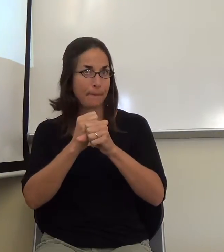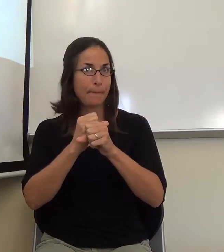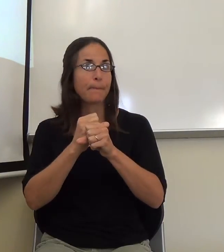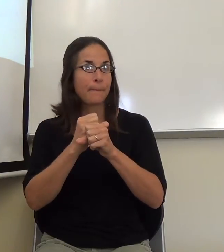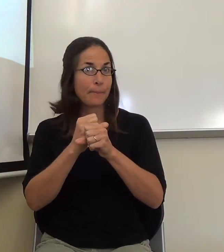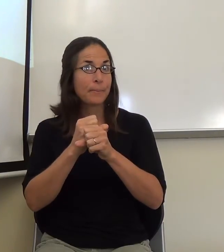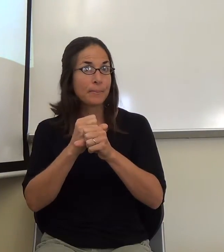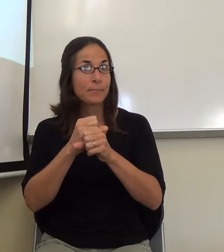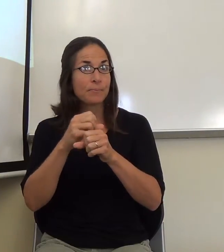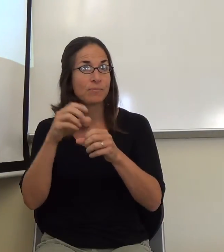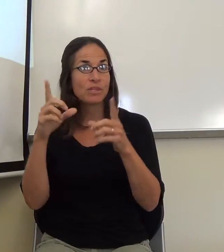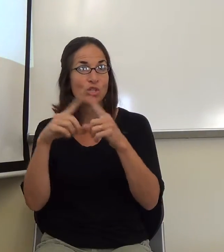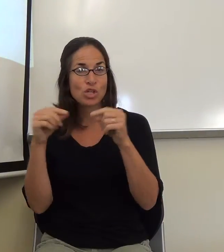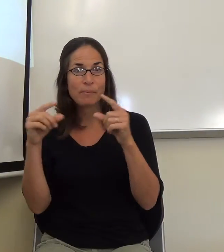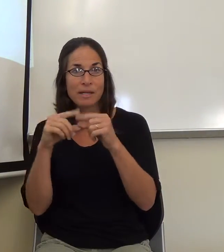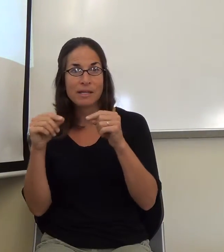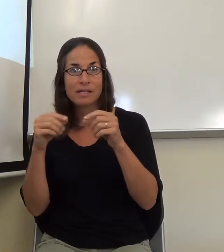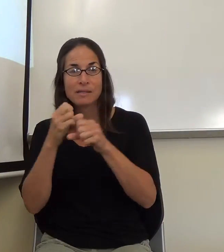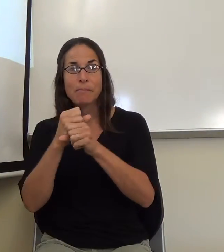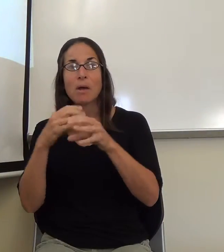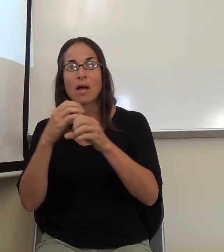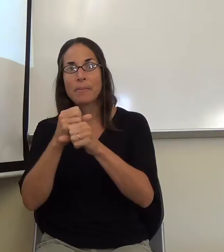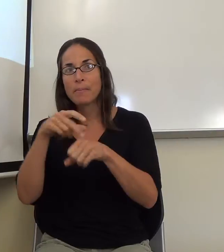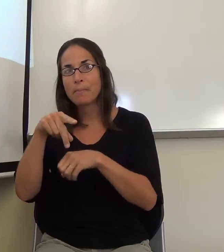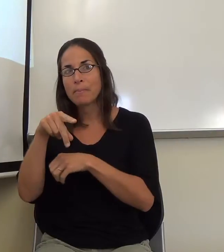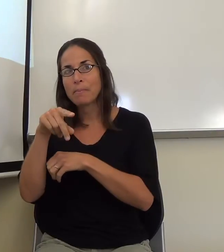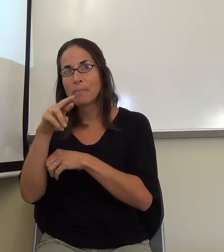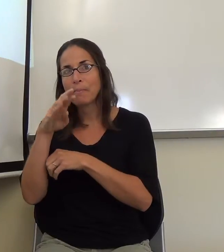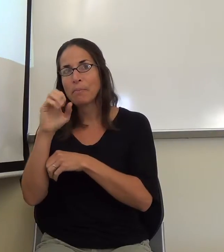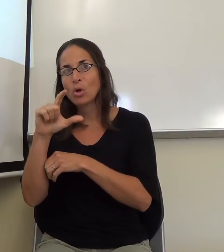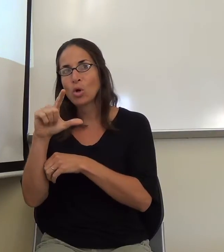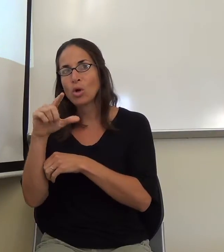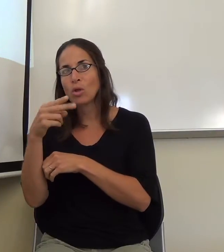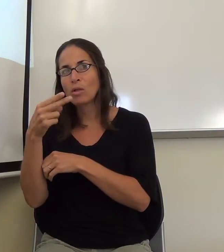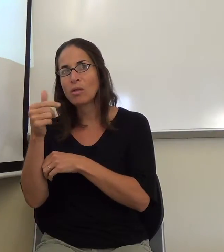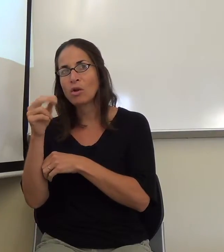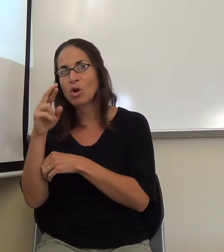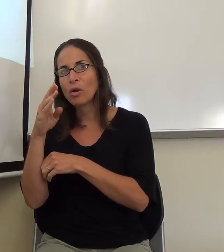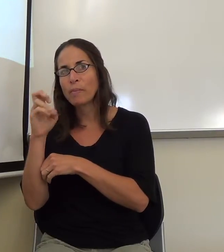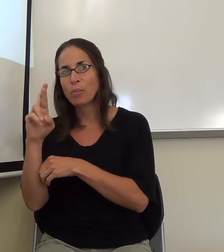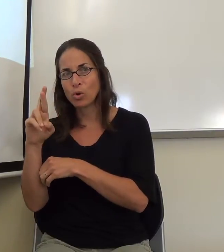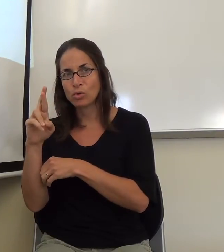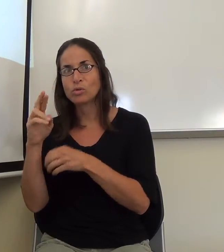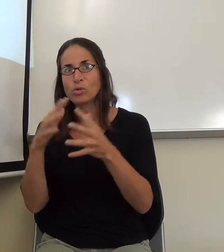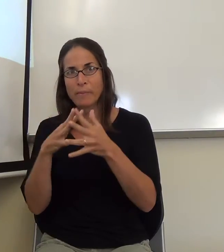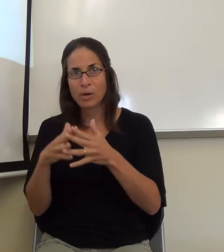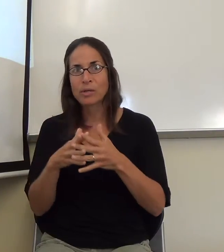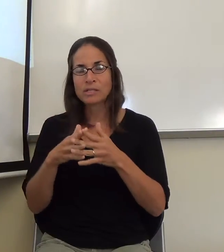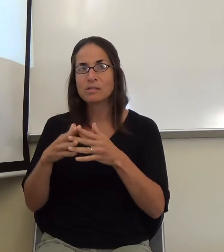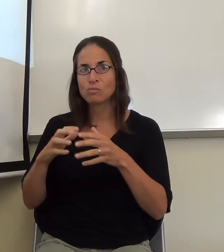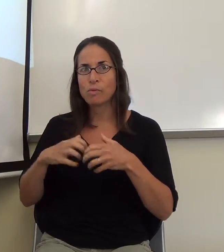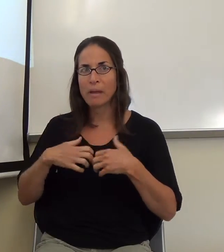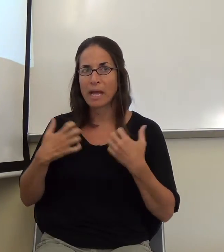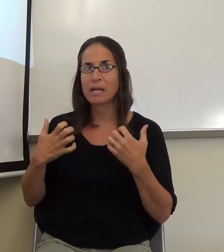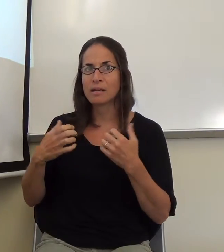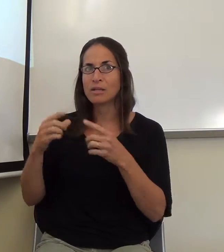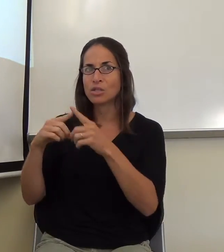The Japanese bombed Pearl Harbor, and then, so we were mad at the Japanese for many years, and we